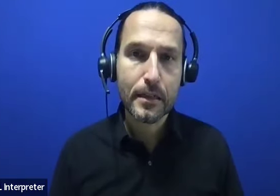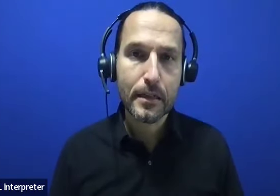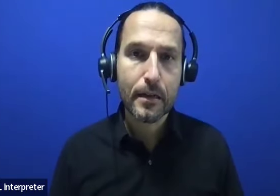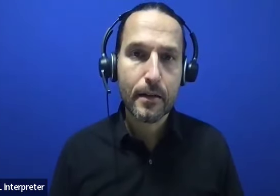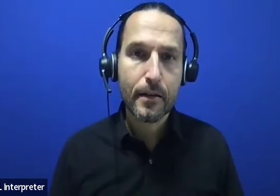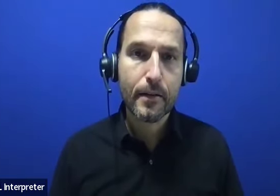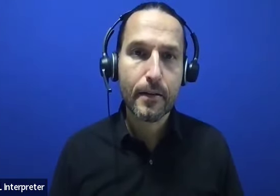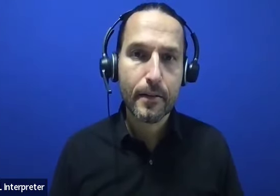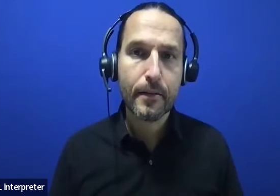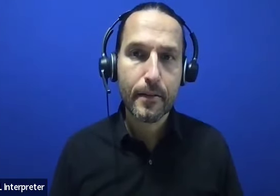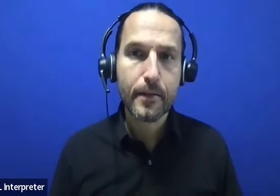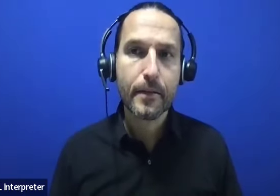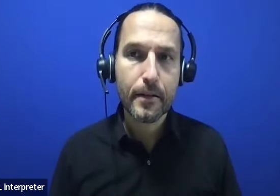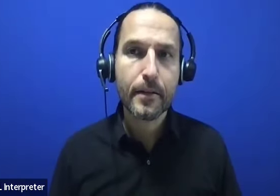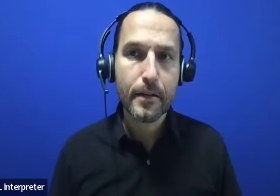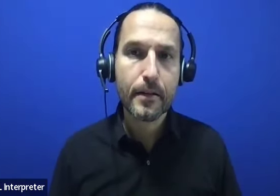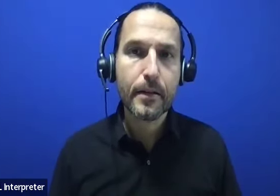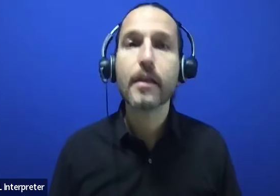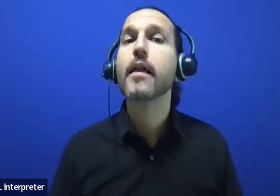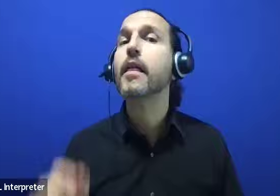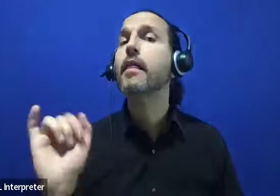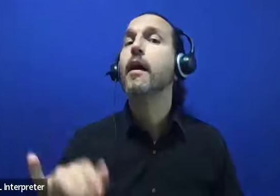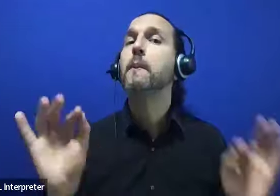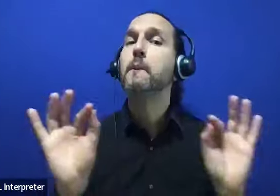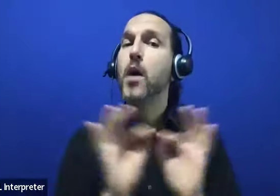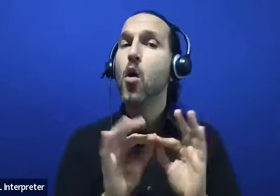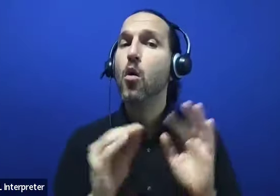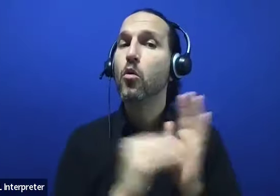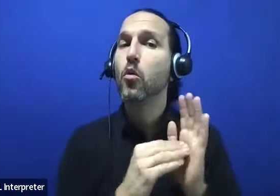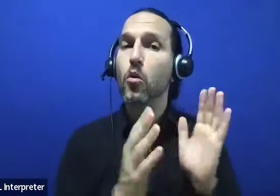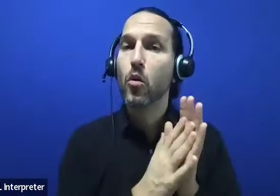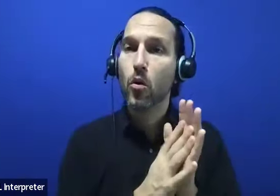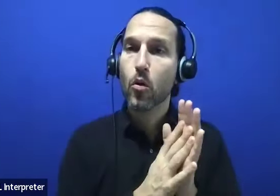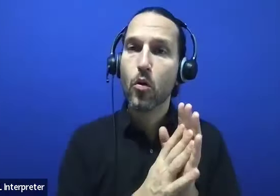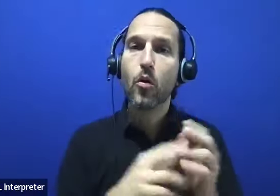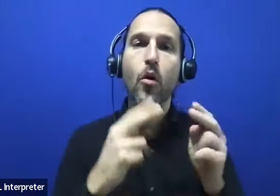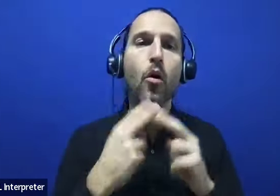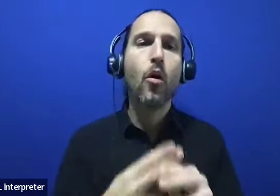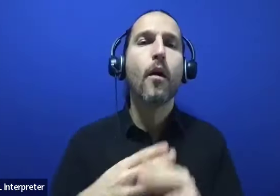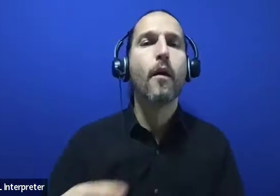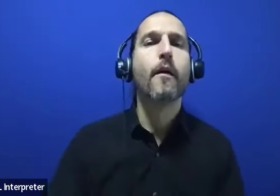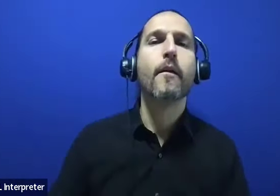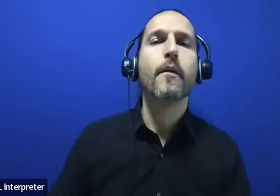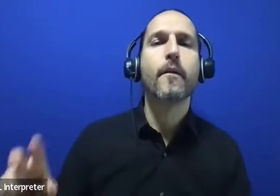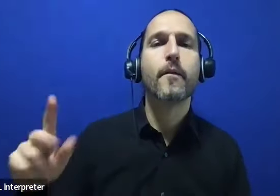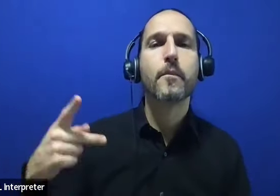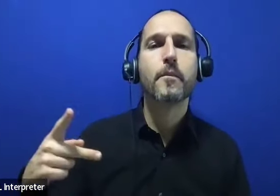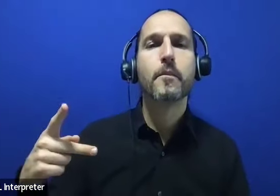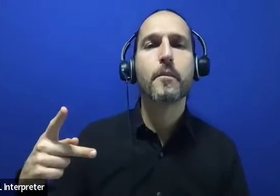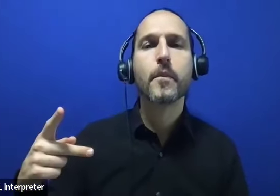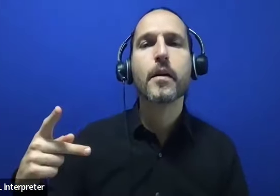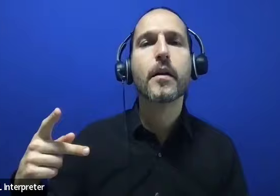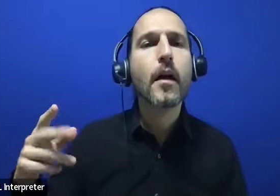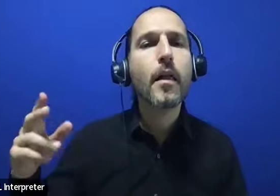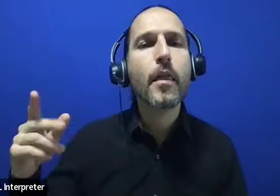But one of the things that's kind of important here is what's called the vestibulo-ocular reflex. Actually,